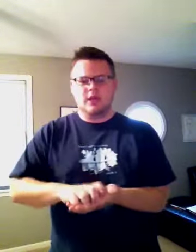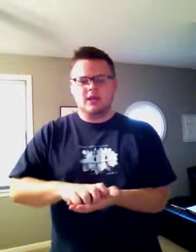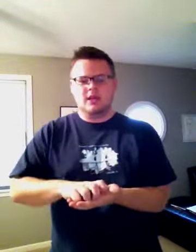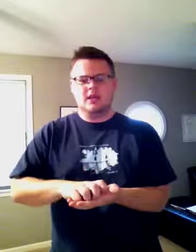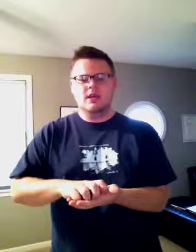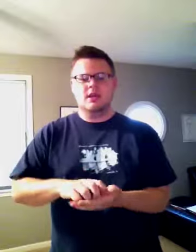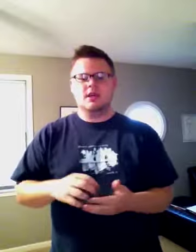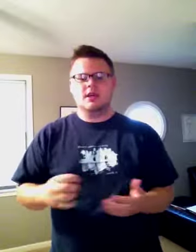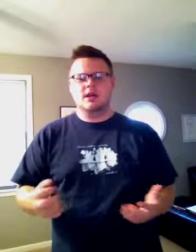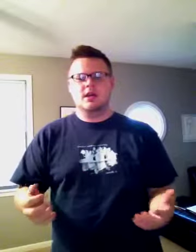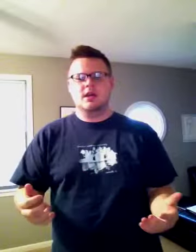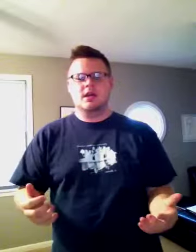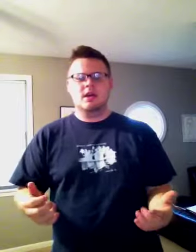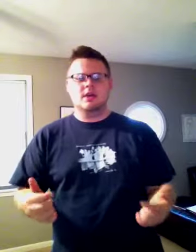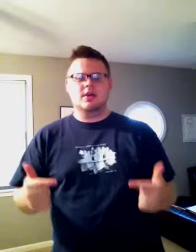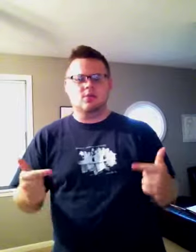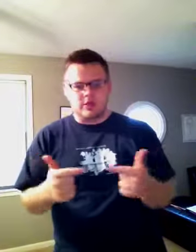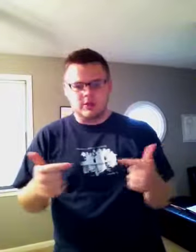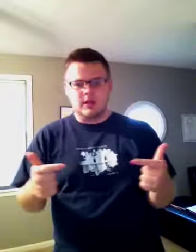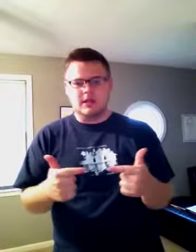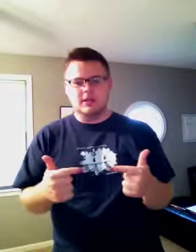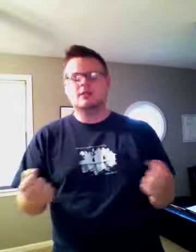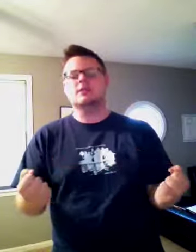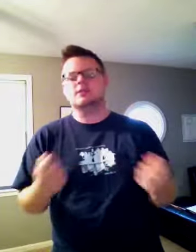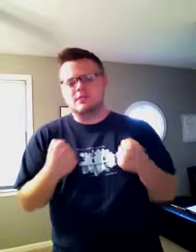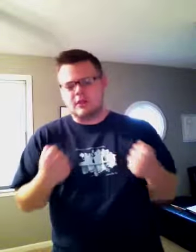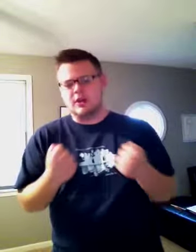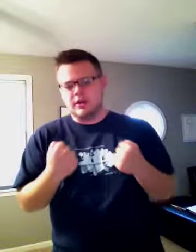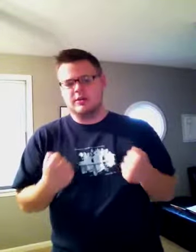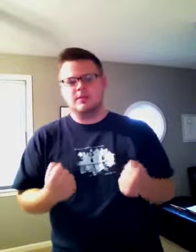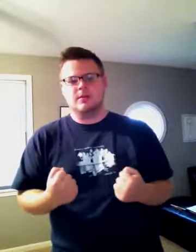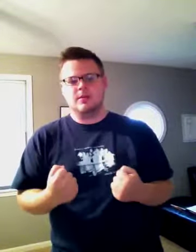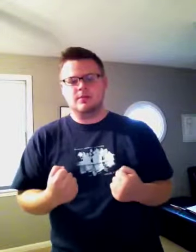weak and wounded sinner.